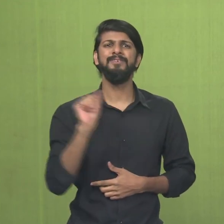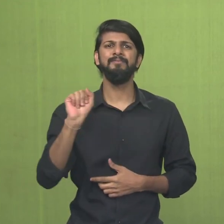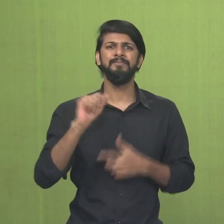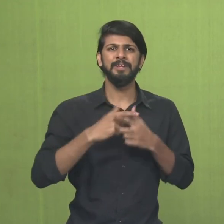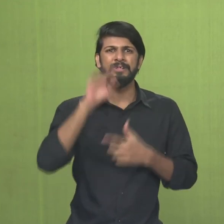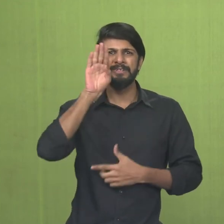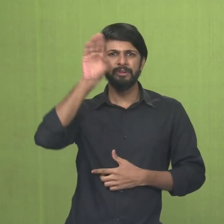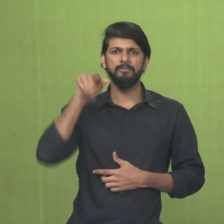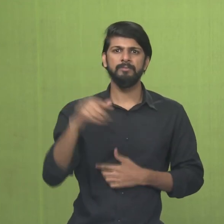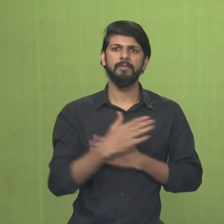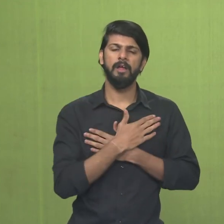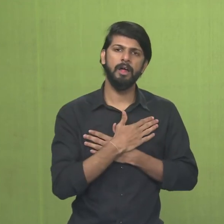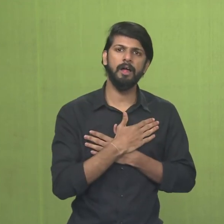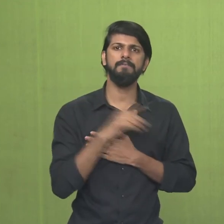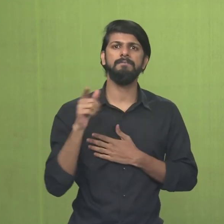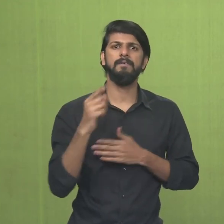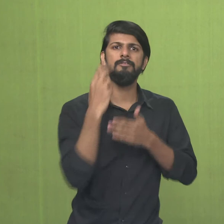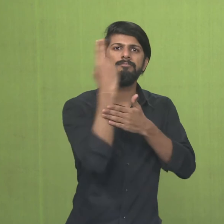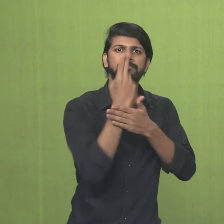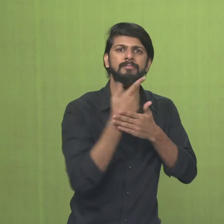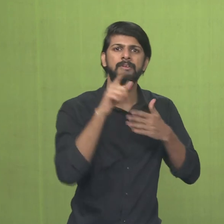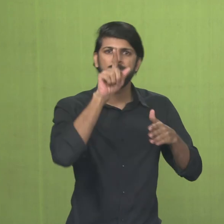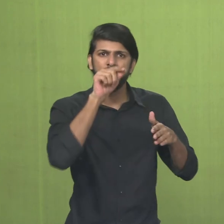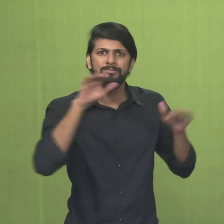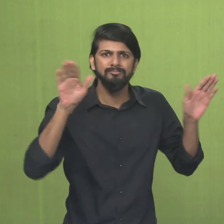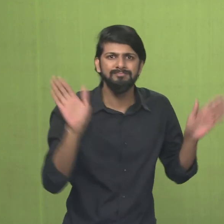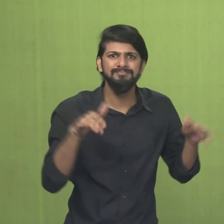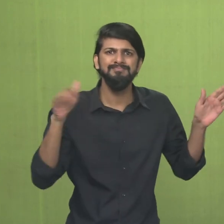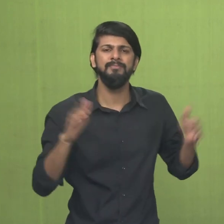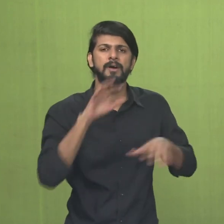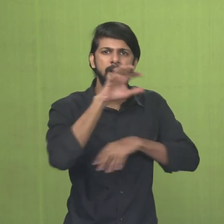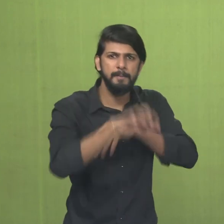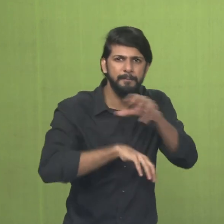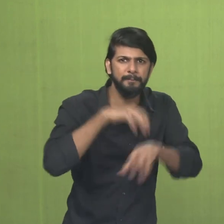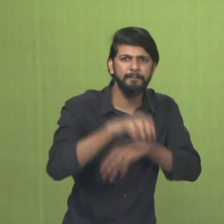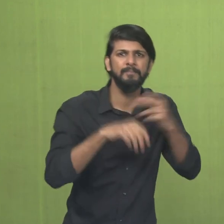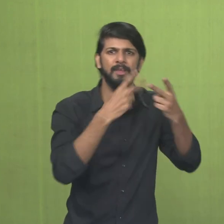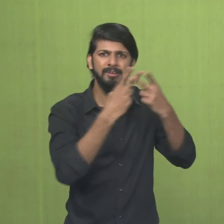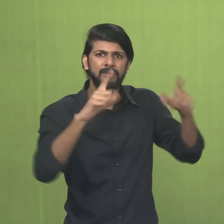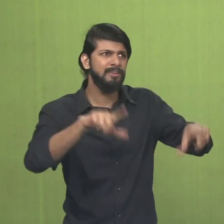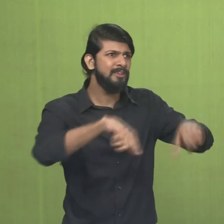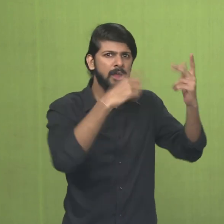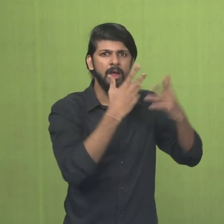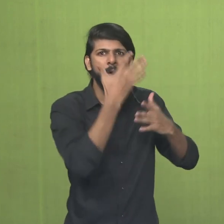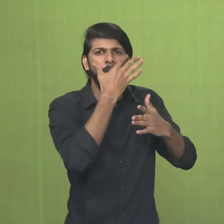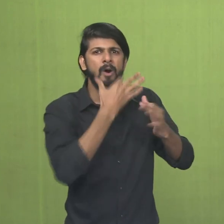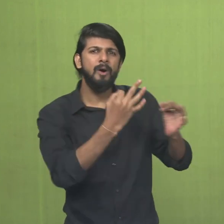The paintings of birds and animals continues as tradition from King Jahangir's time. As you remember, King Jahangir was a nature